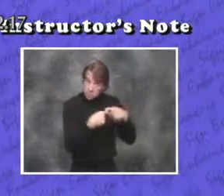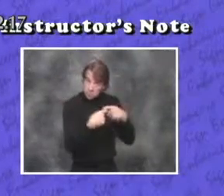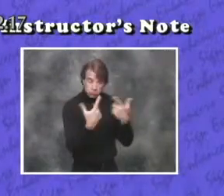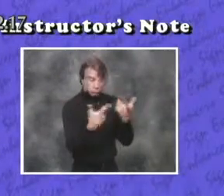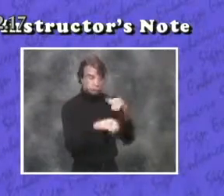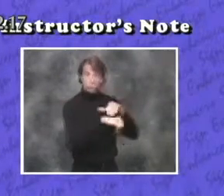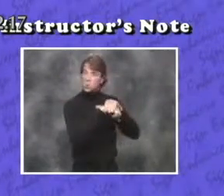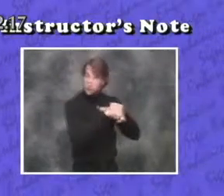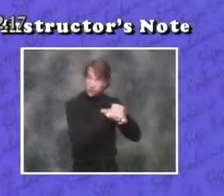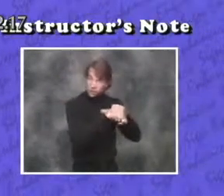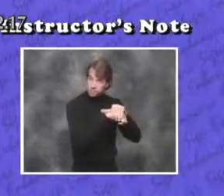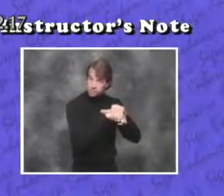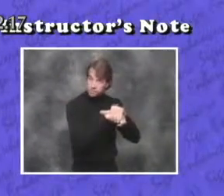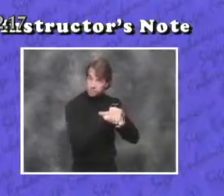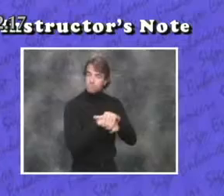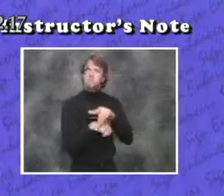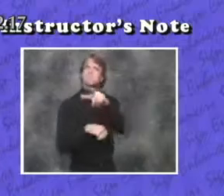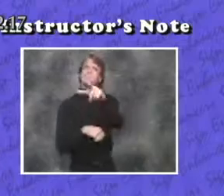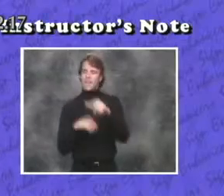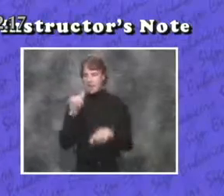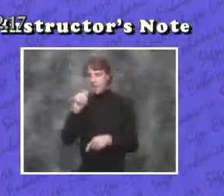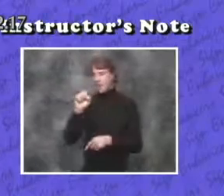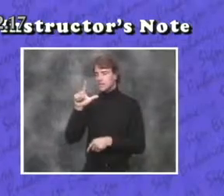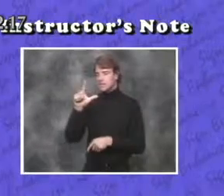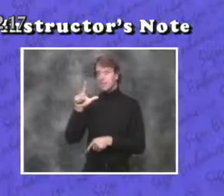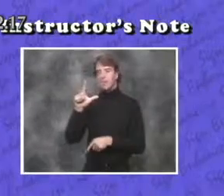or Spanish or the English language.